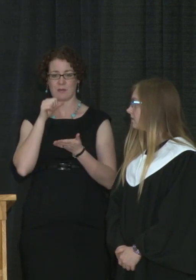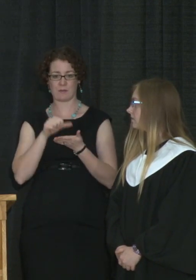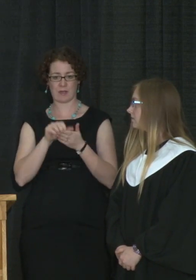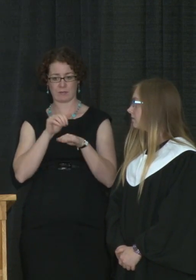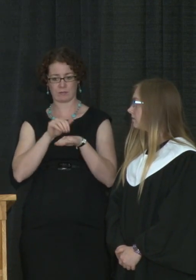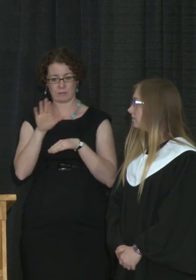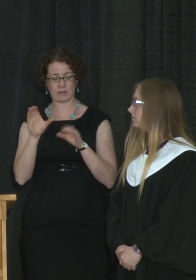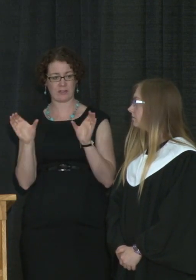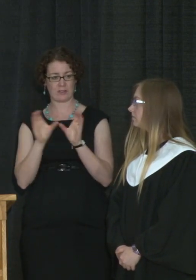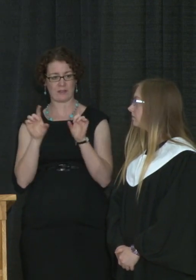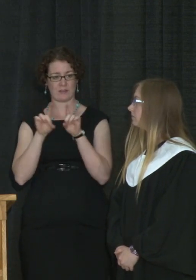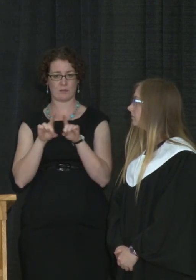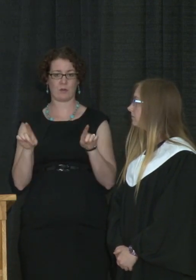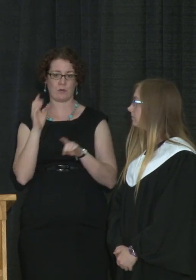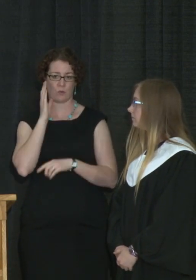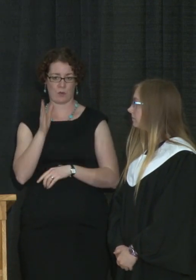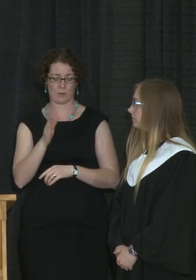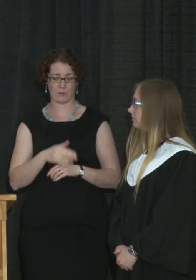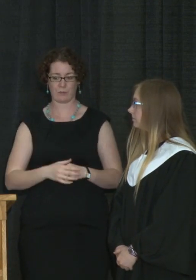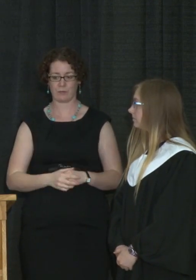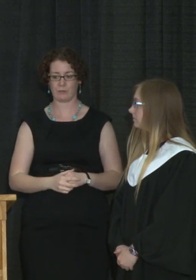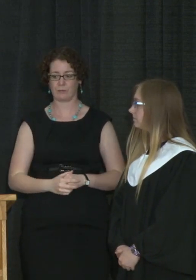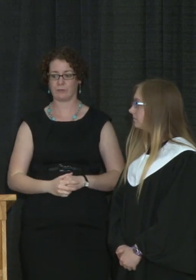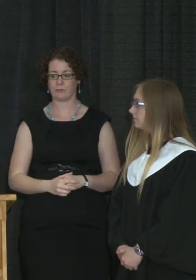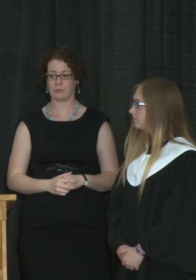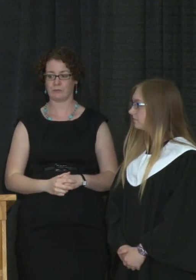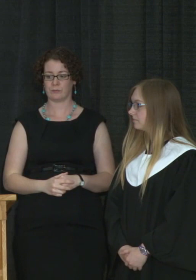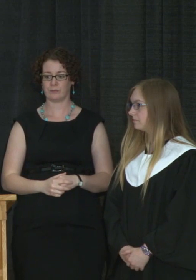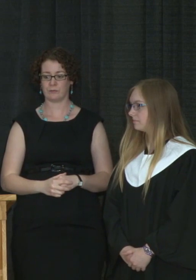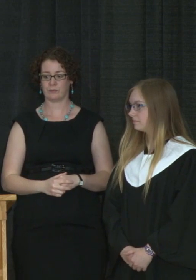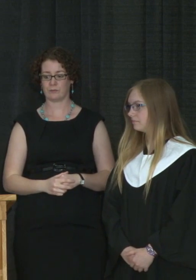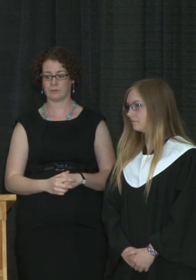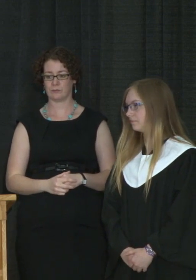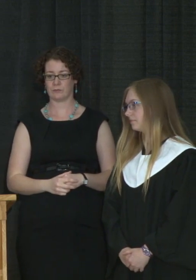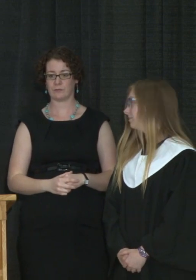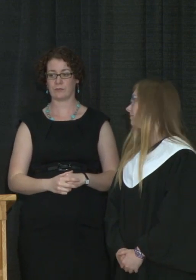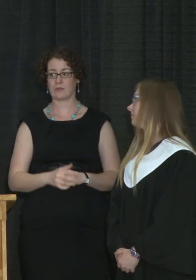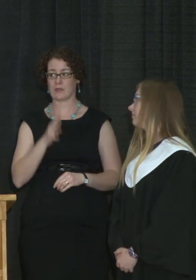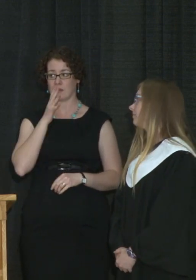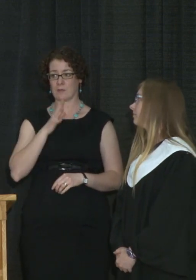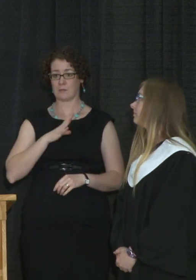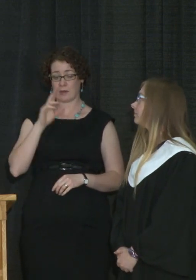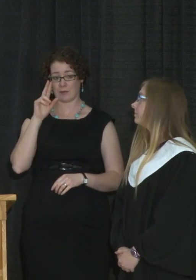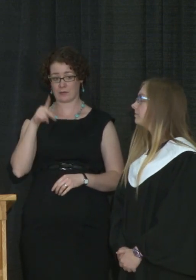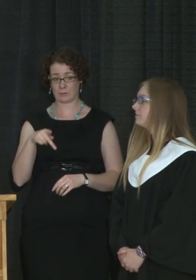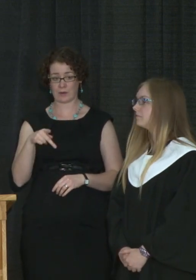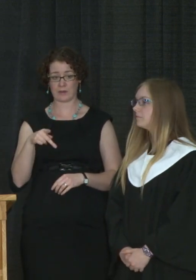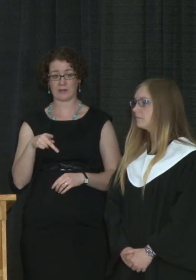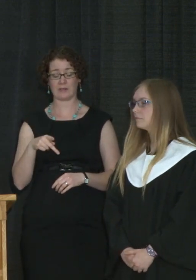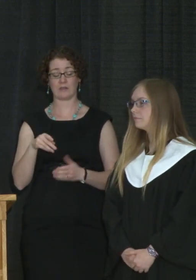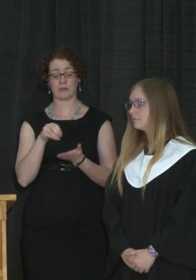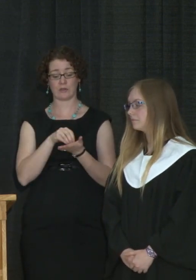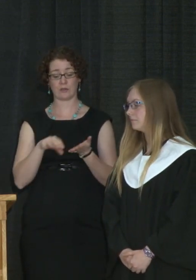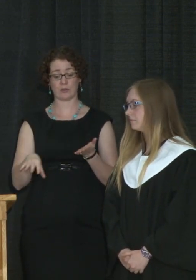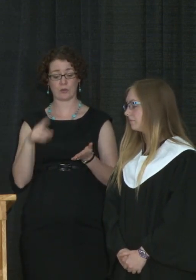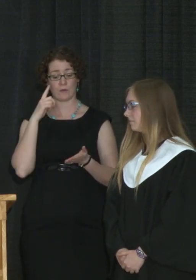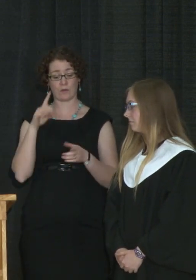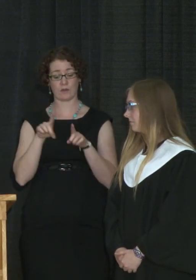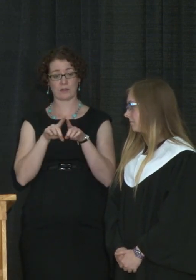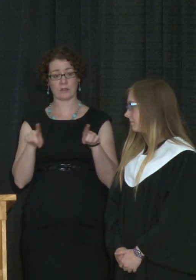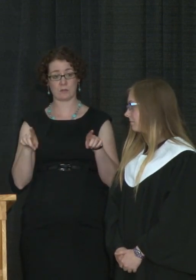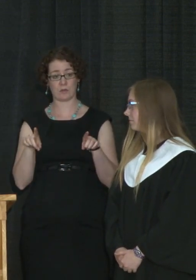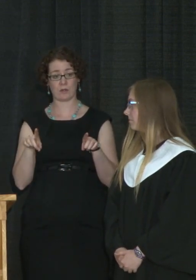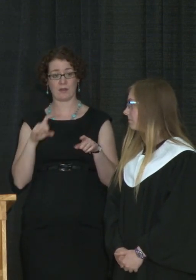automatically admitted to their respective certificates or diplomas. Madam Vice President, the candidates for the